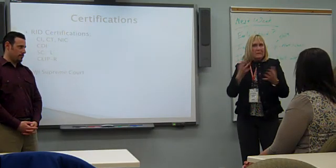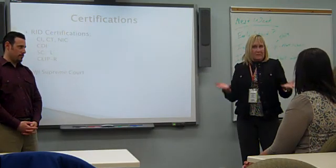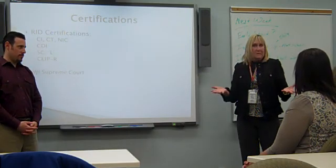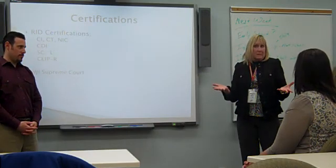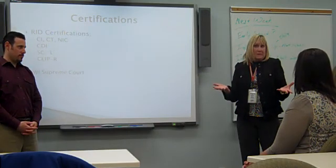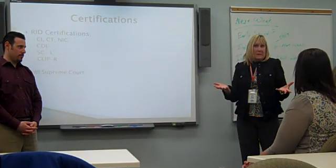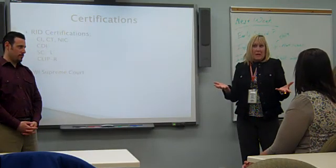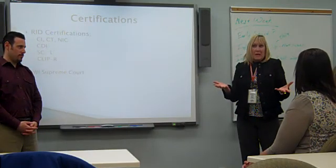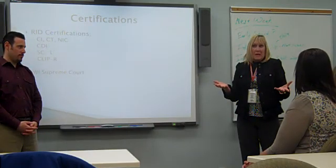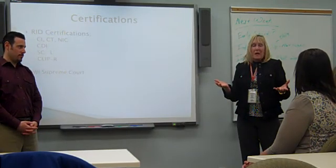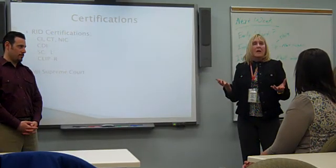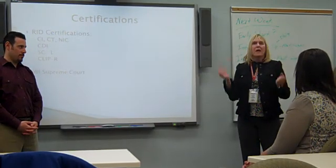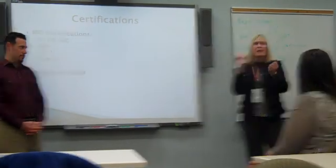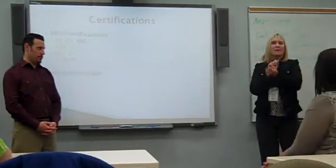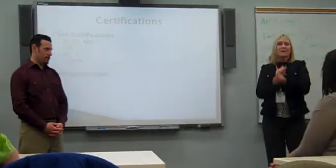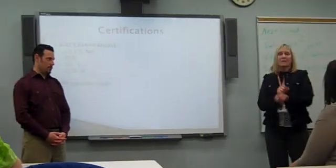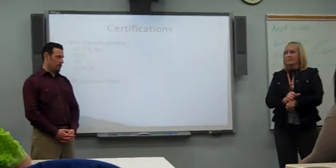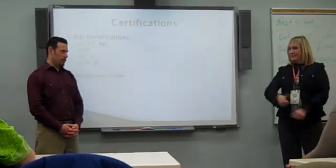party.